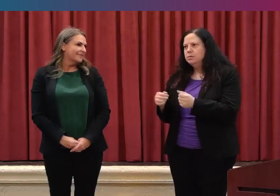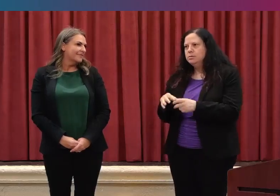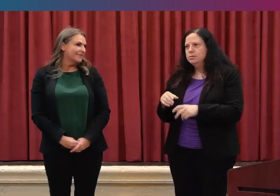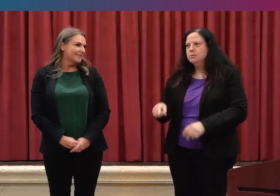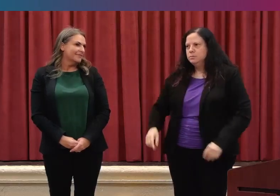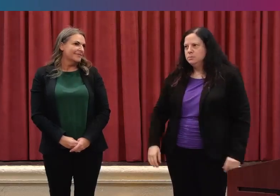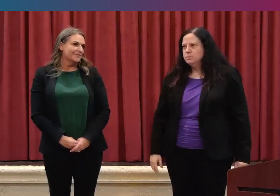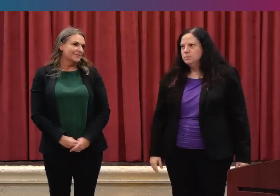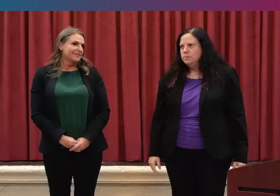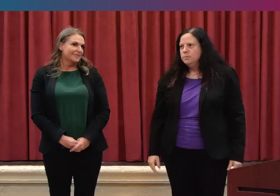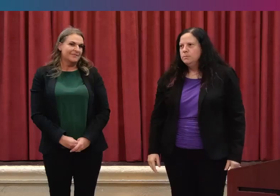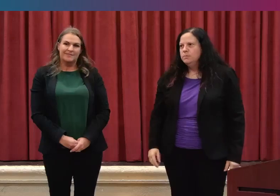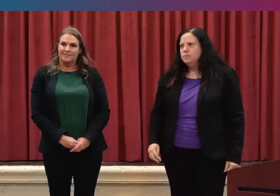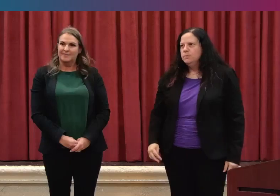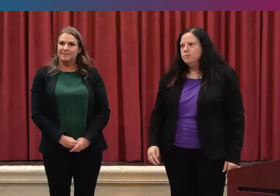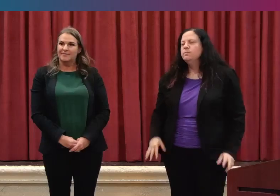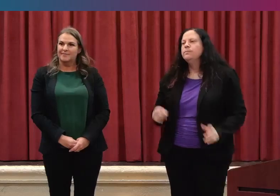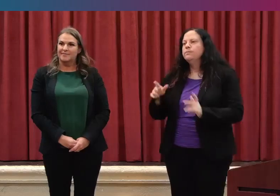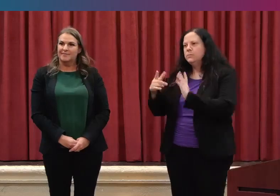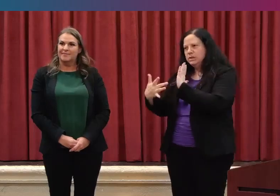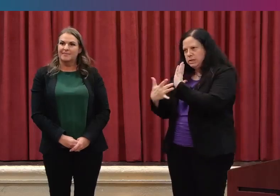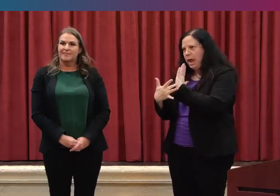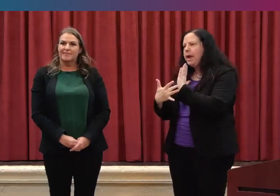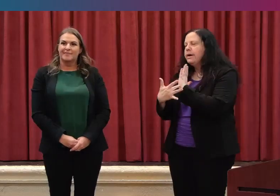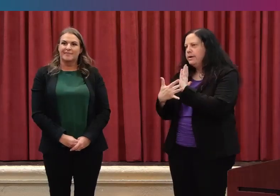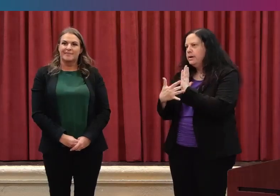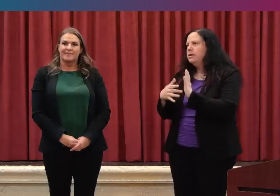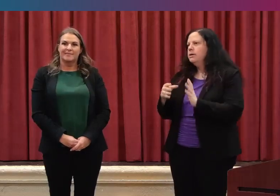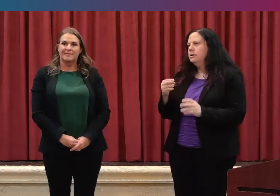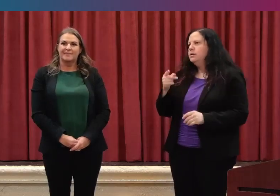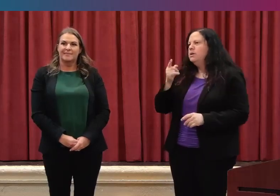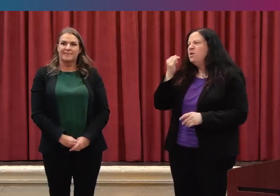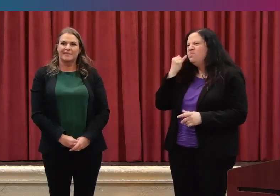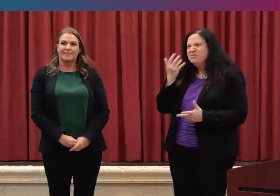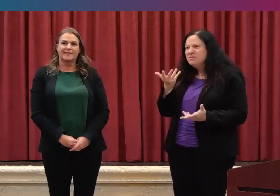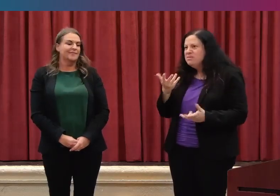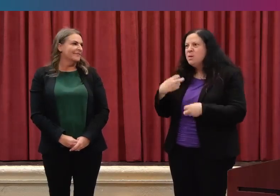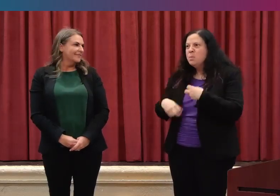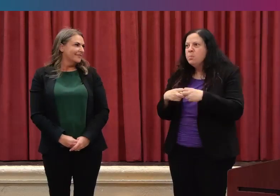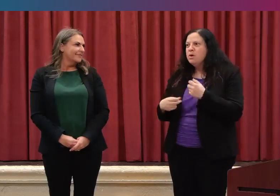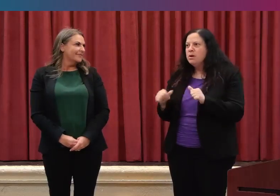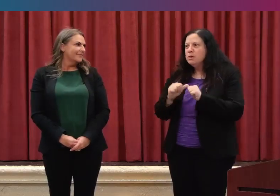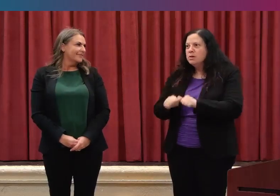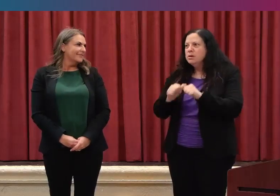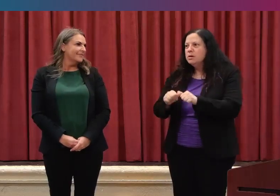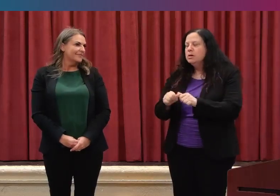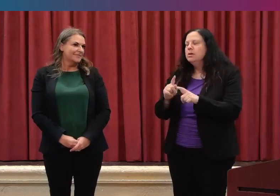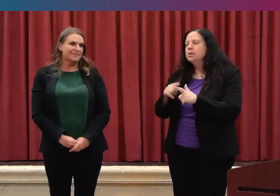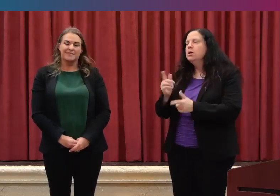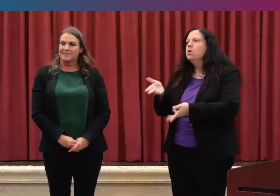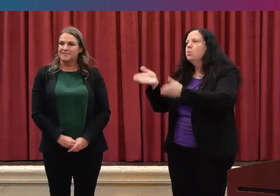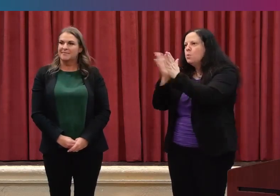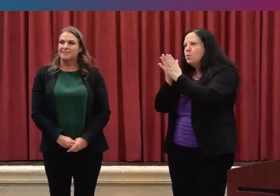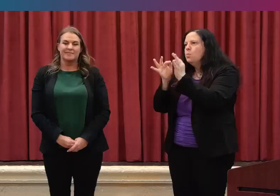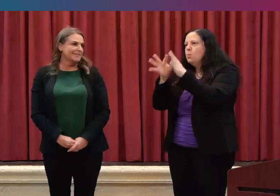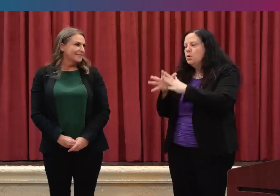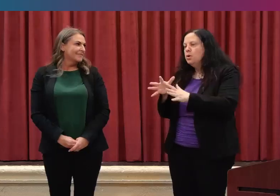that resolved quickly. Audience Gwen is responding, it's a technology issue on the phone. So, yeah, so they have